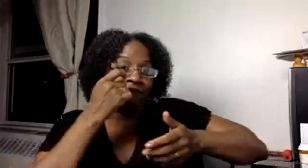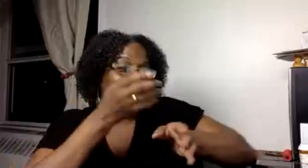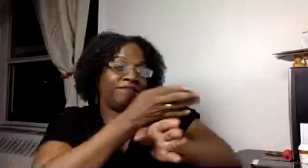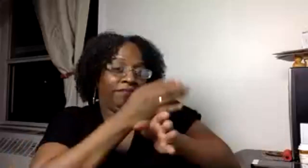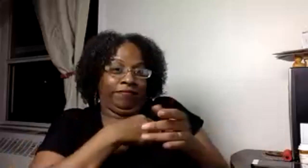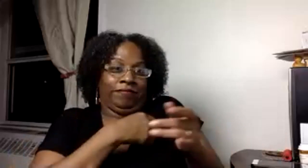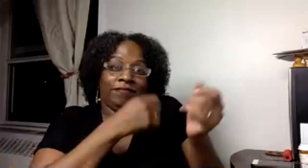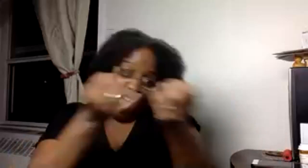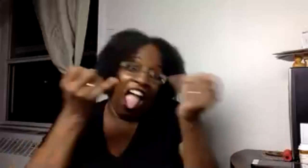breaks.